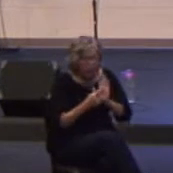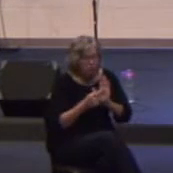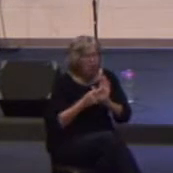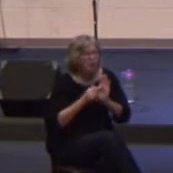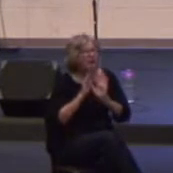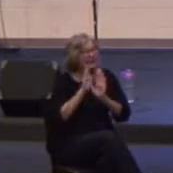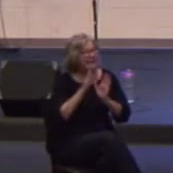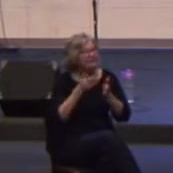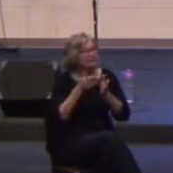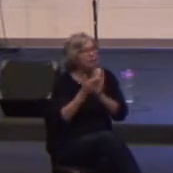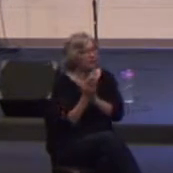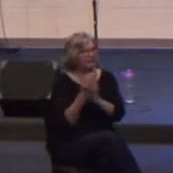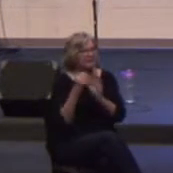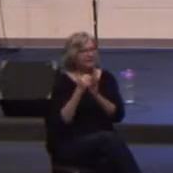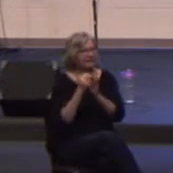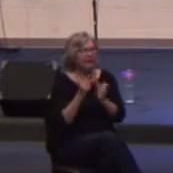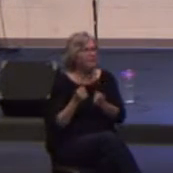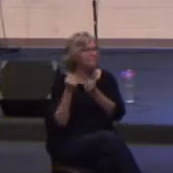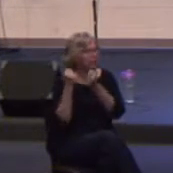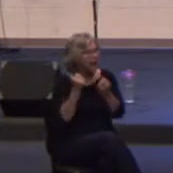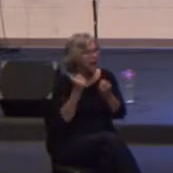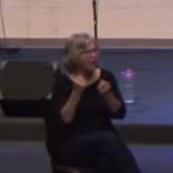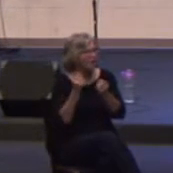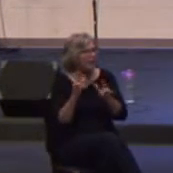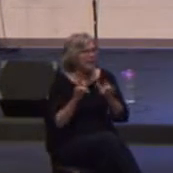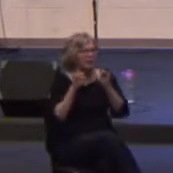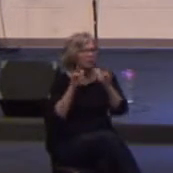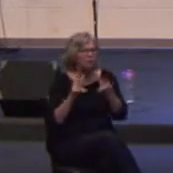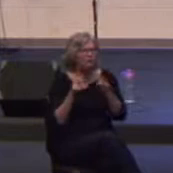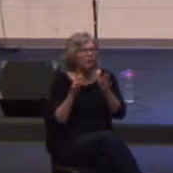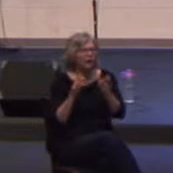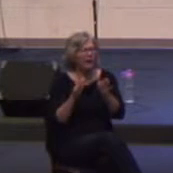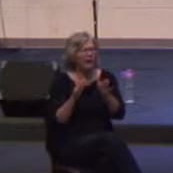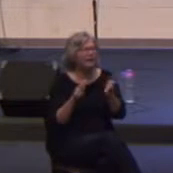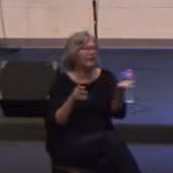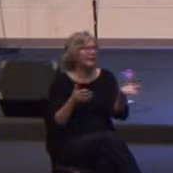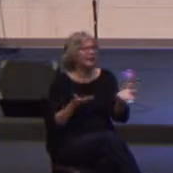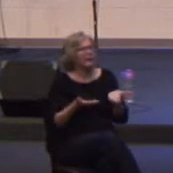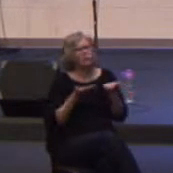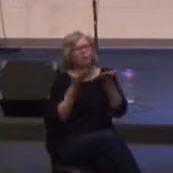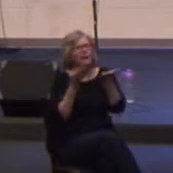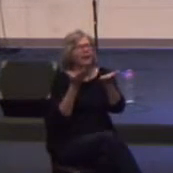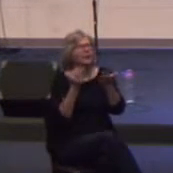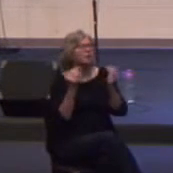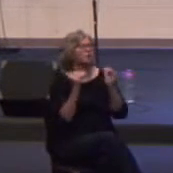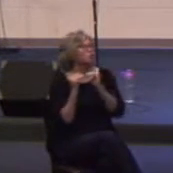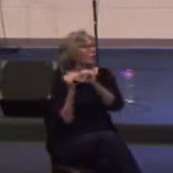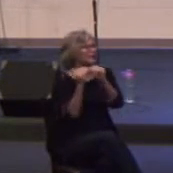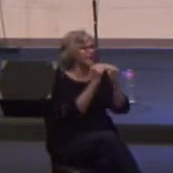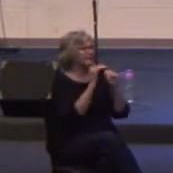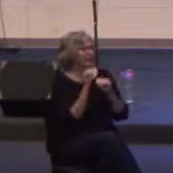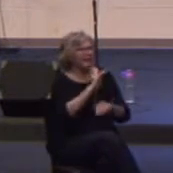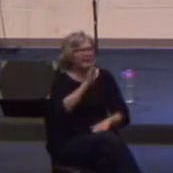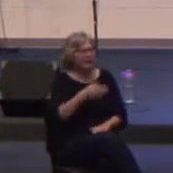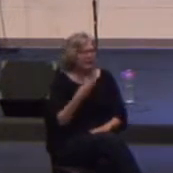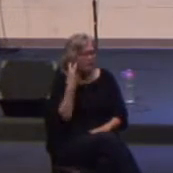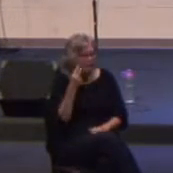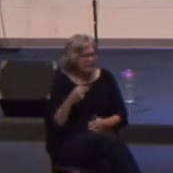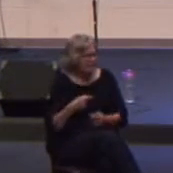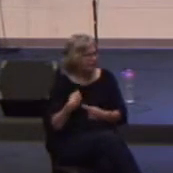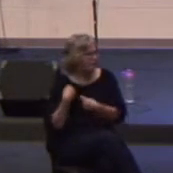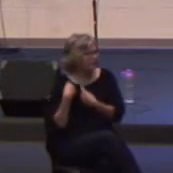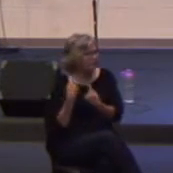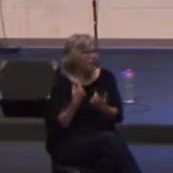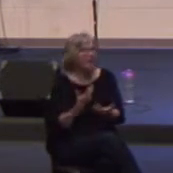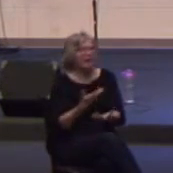a powerful and merciful way. He'd presented to the world justice like it had never been seen before. And in that moment, God's